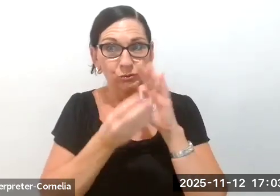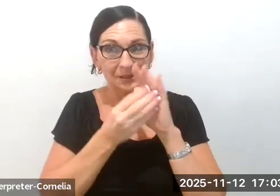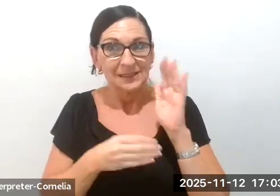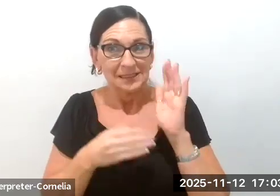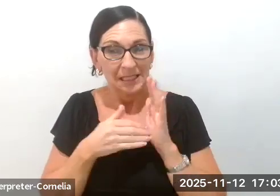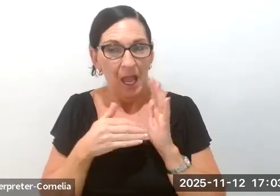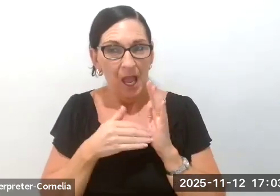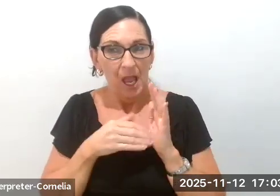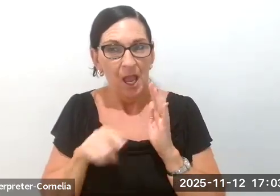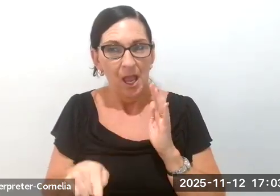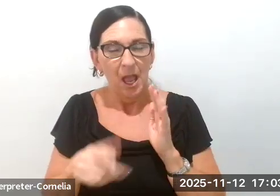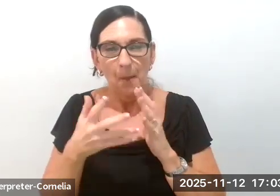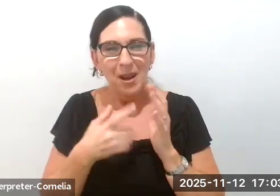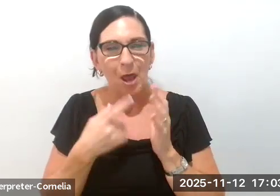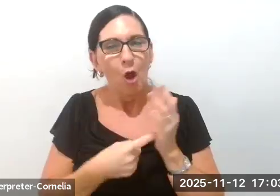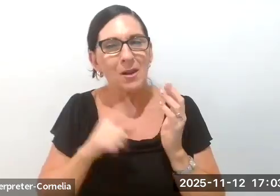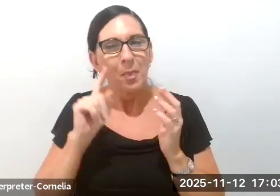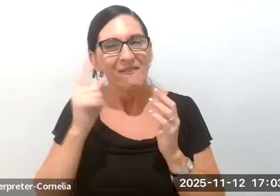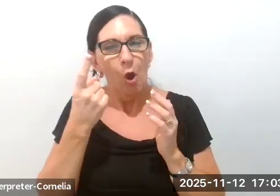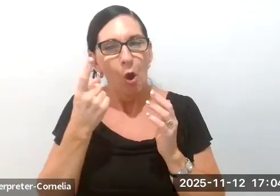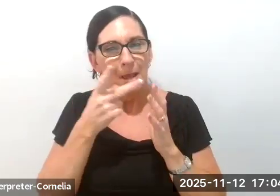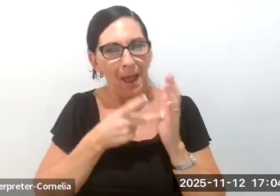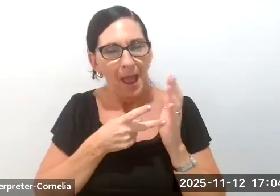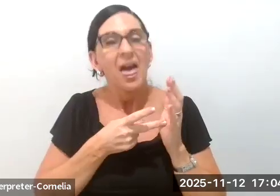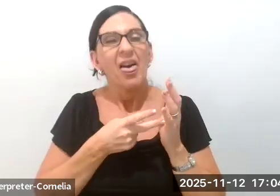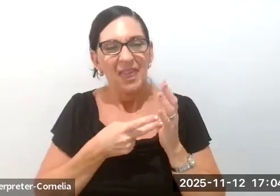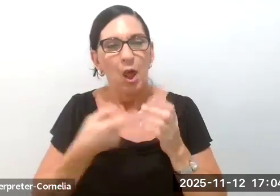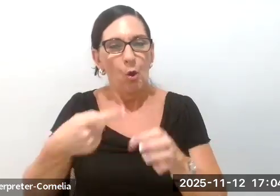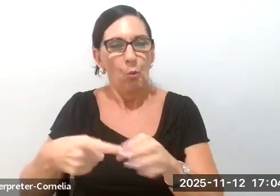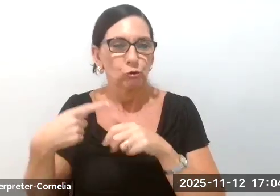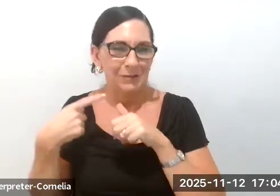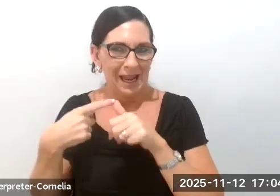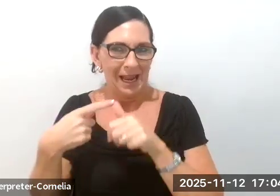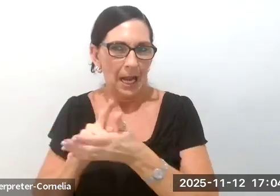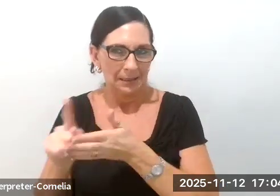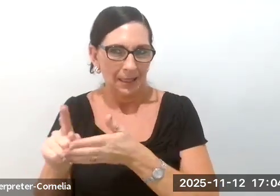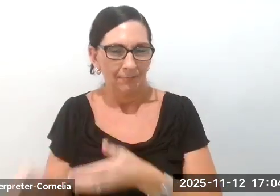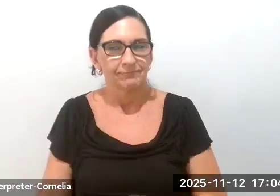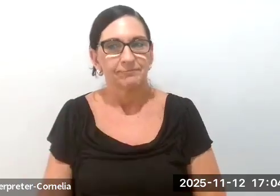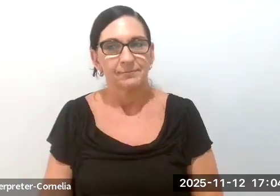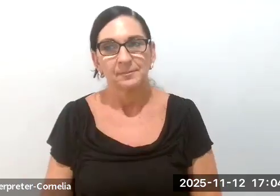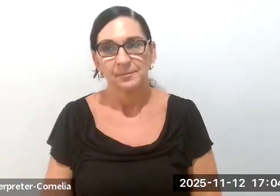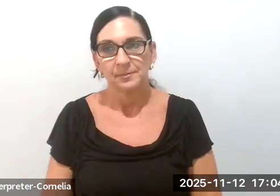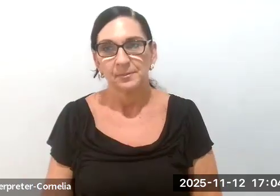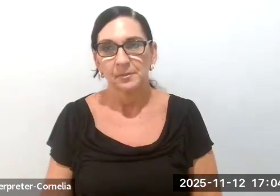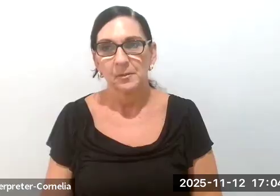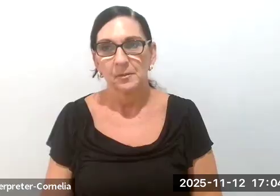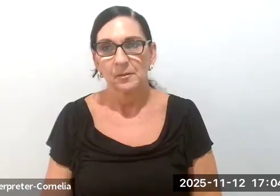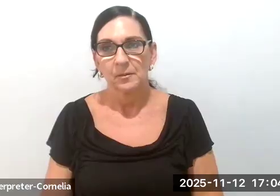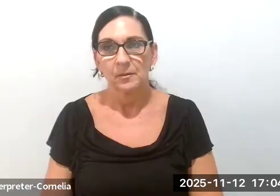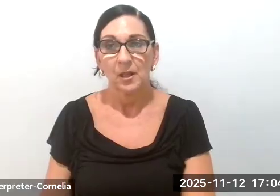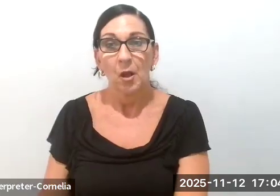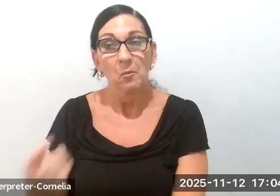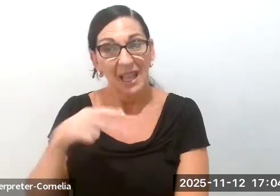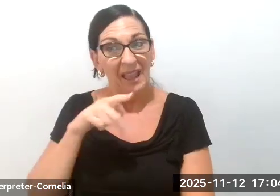This will only be the first bit before we get into the question and answer section. So if you'd like to change your view or pin